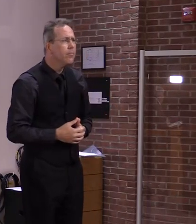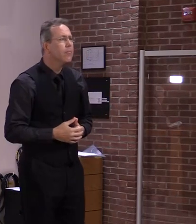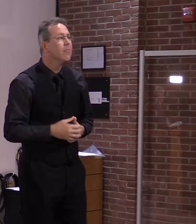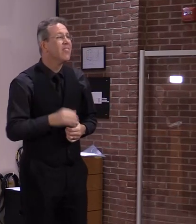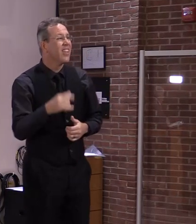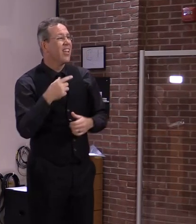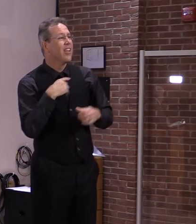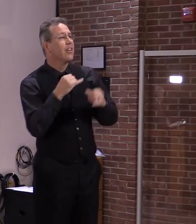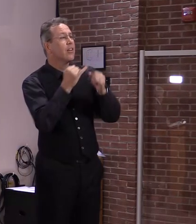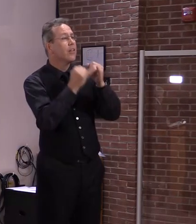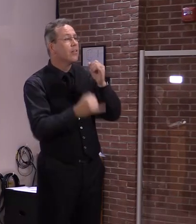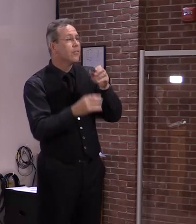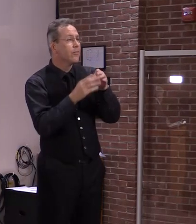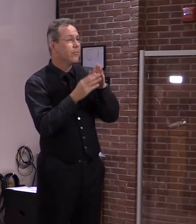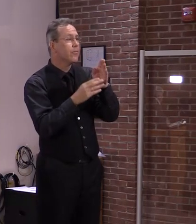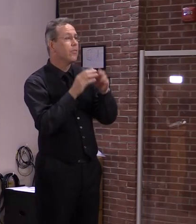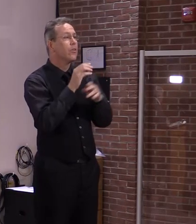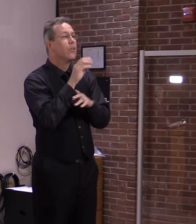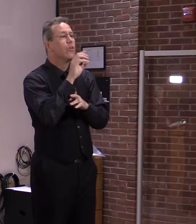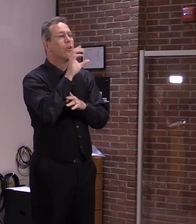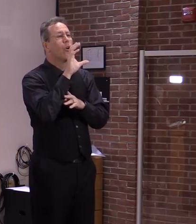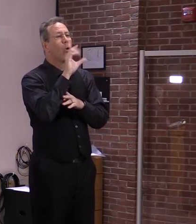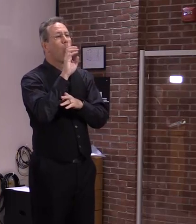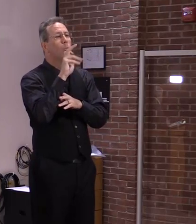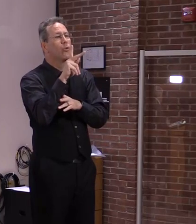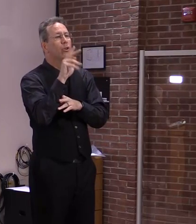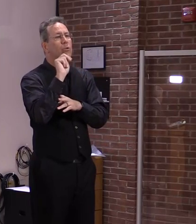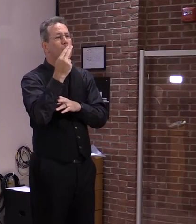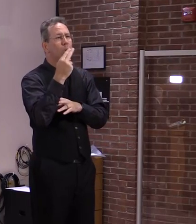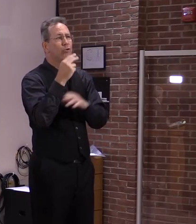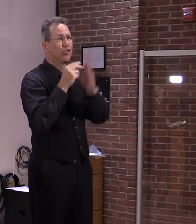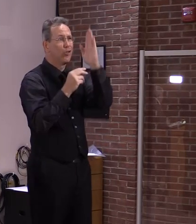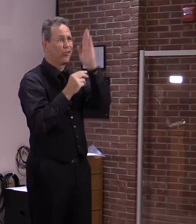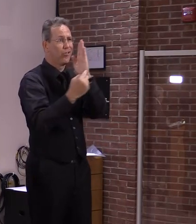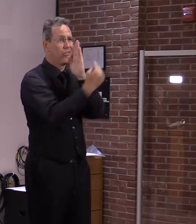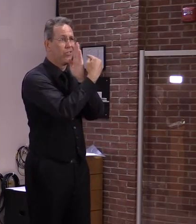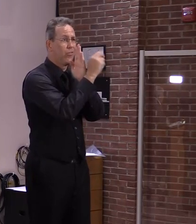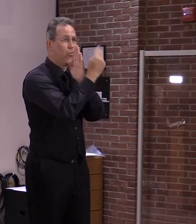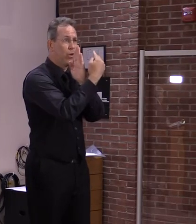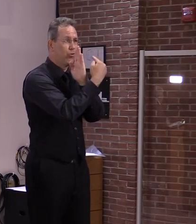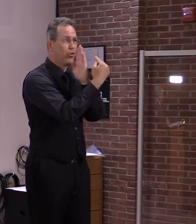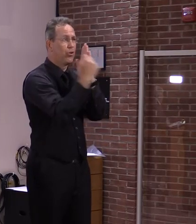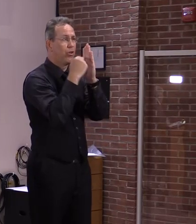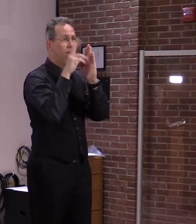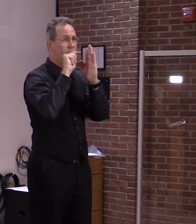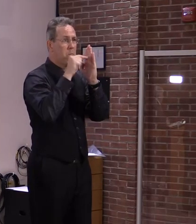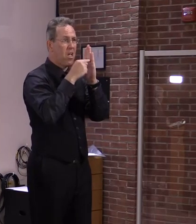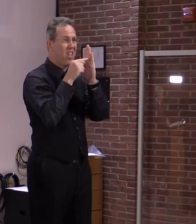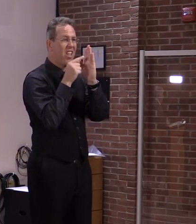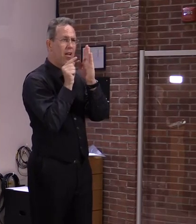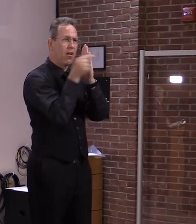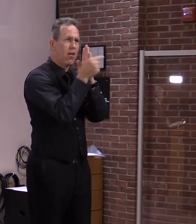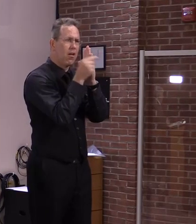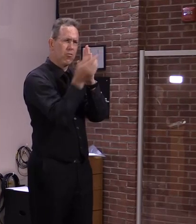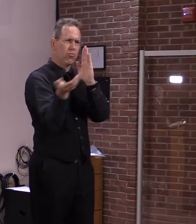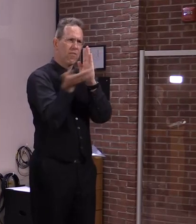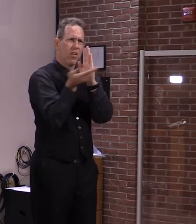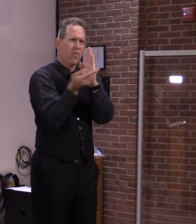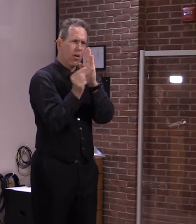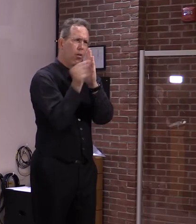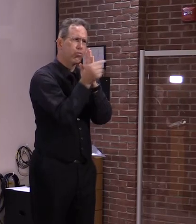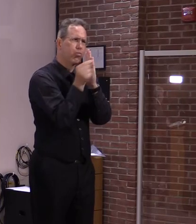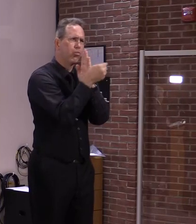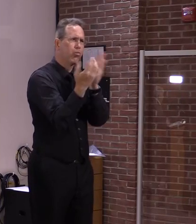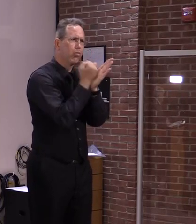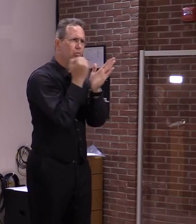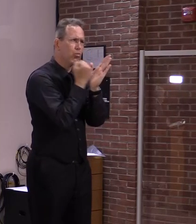in Colebrook to vaccinate Vermonters, and we have Lancaster that we have planned in that